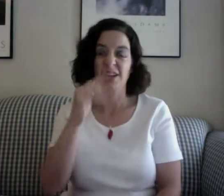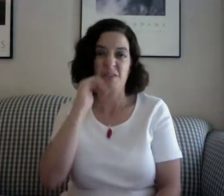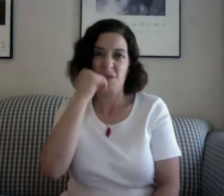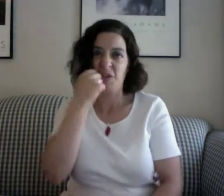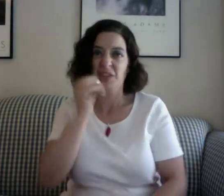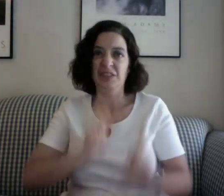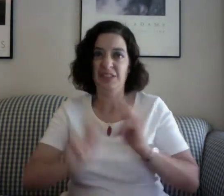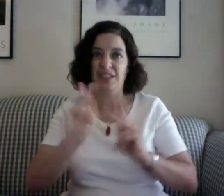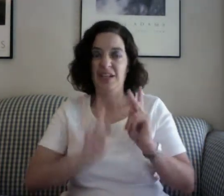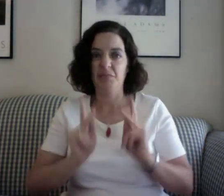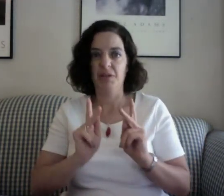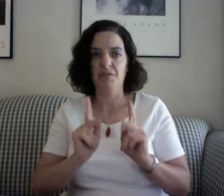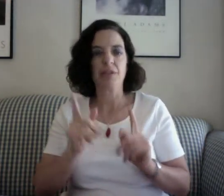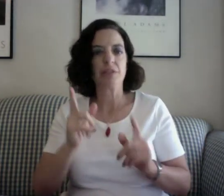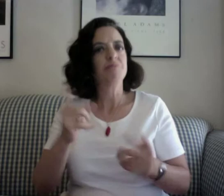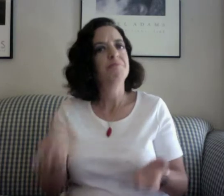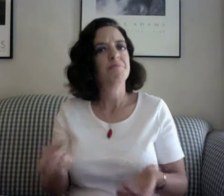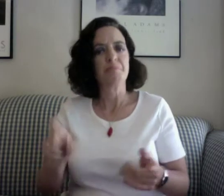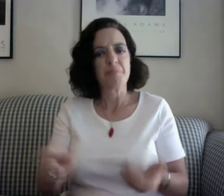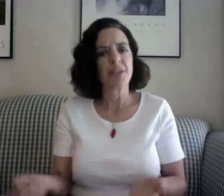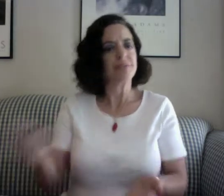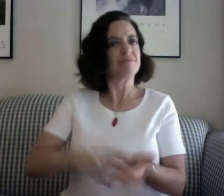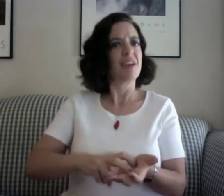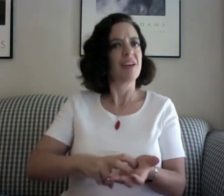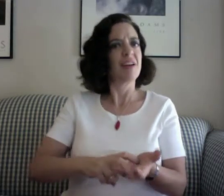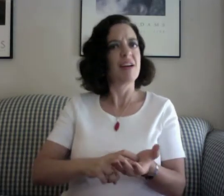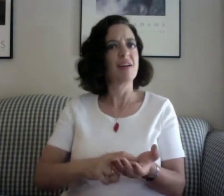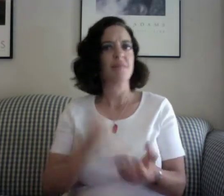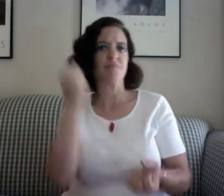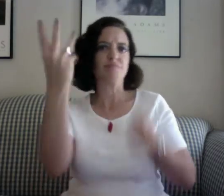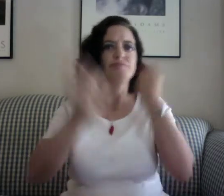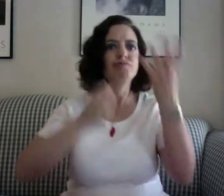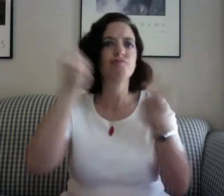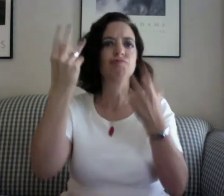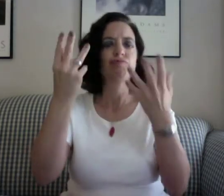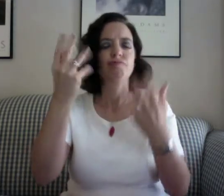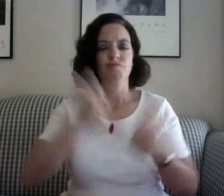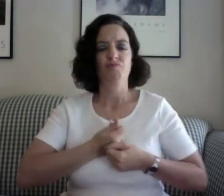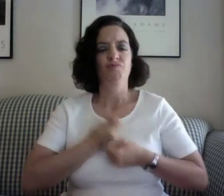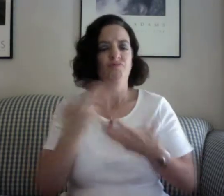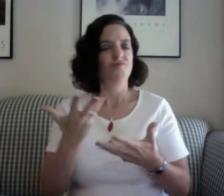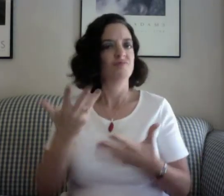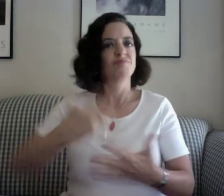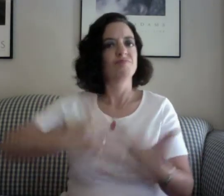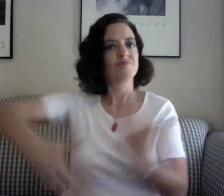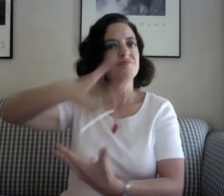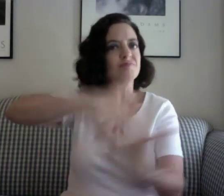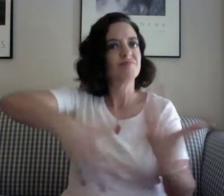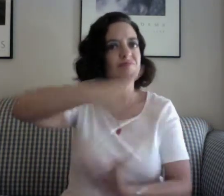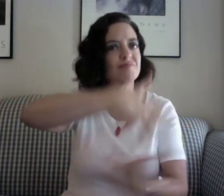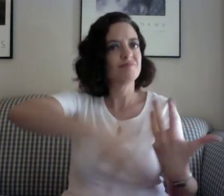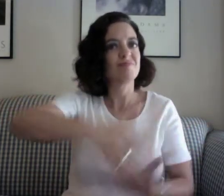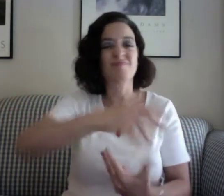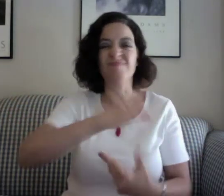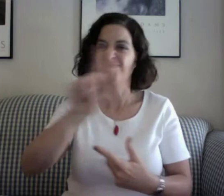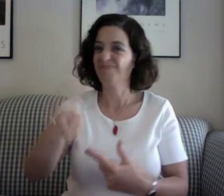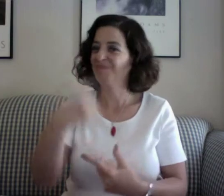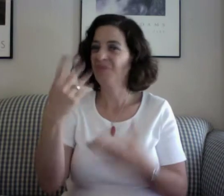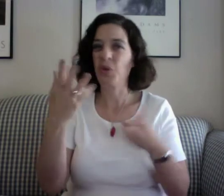ASL is not good for shy people. You have to be able to get up, to sign, to express yourself, to hang out with other